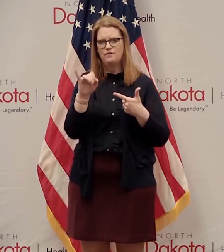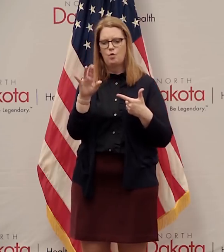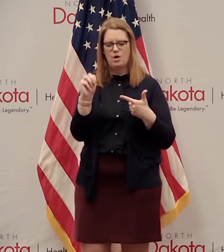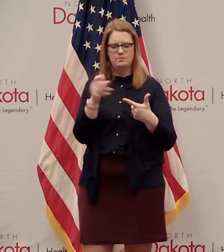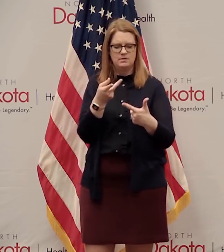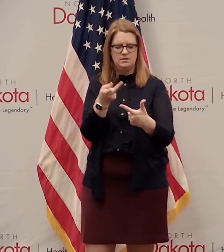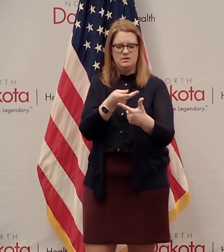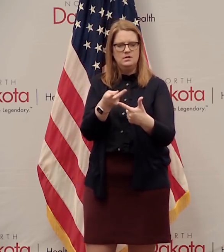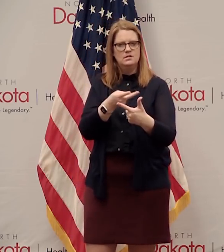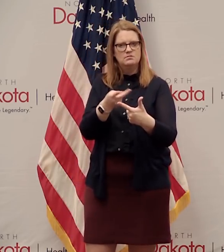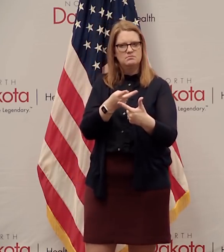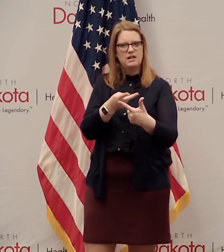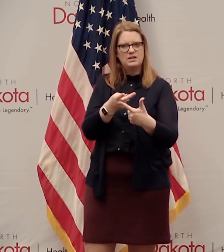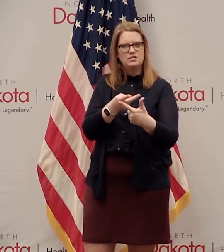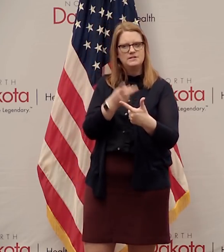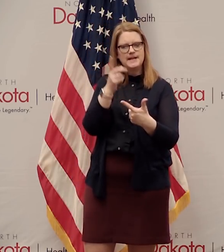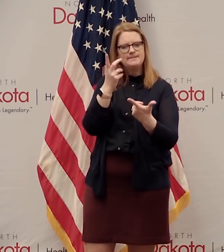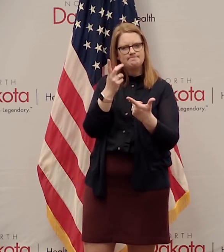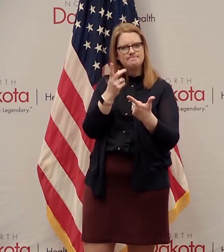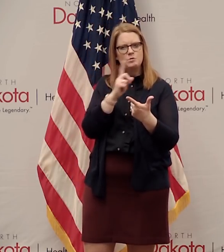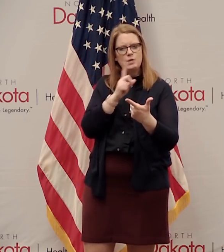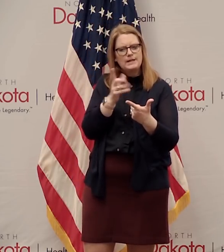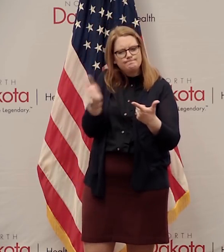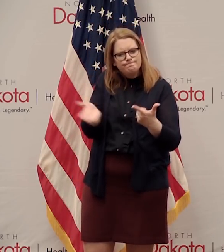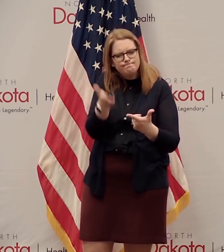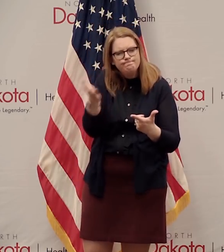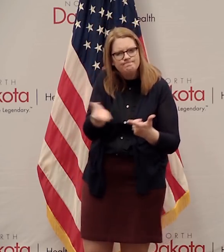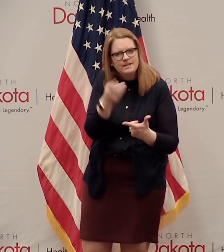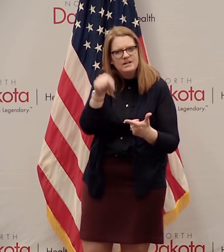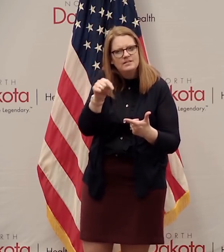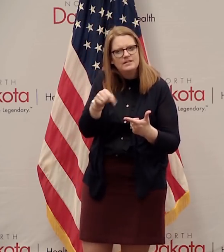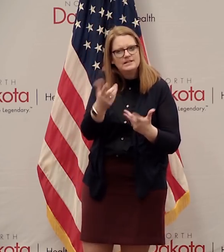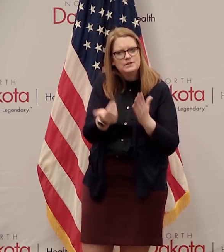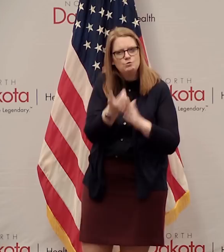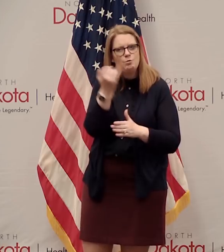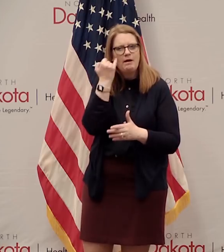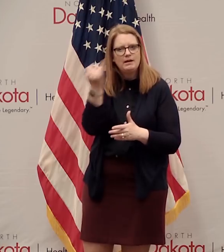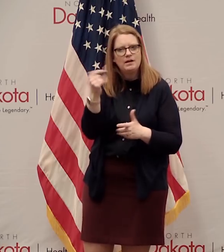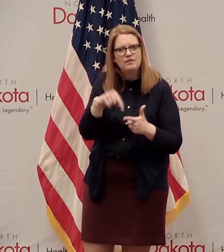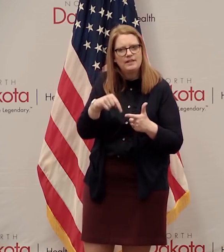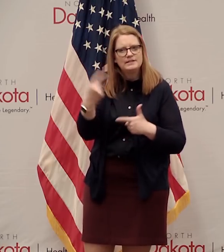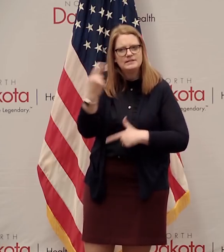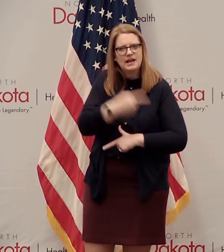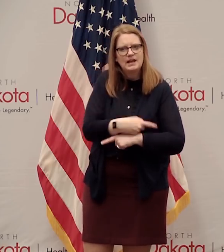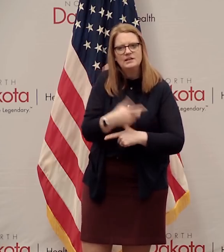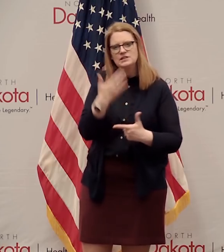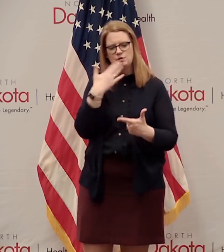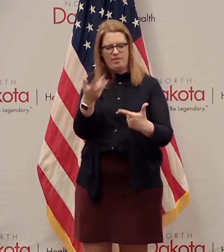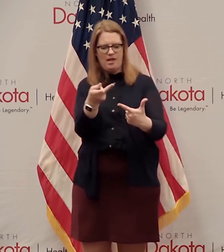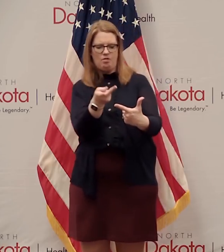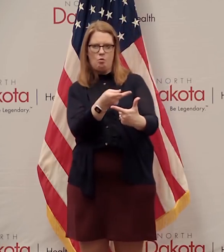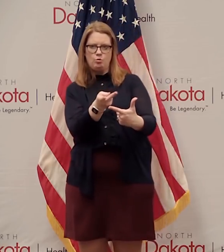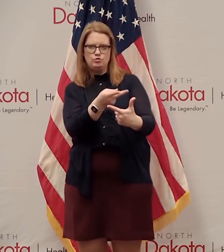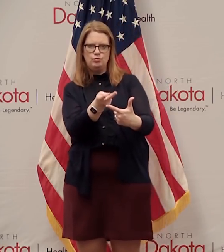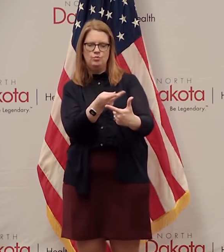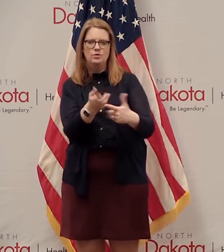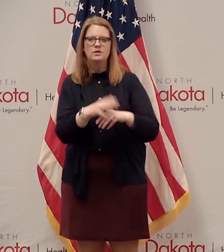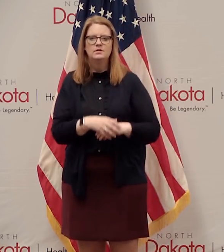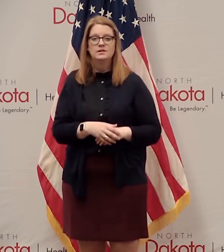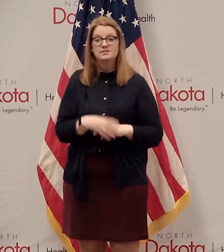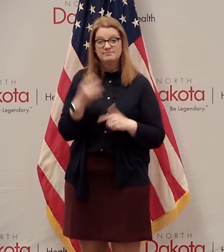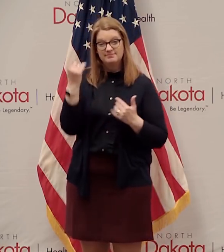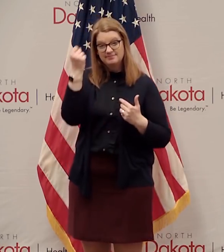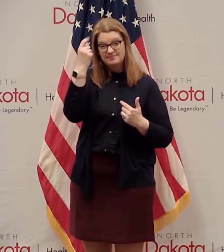part of the original instigators behind this revolutionary idea, and I want to thank them. And while we can't have a